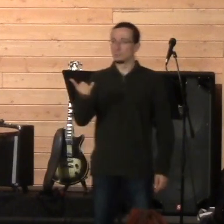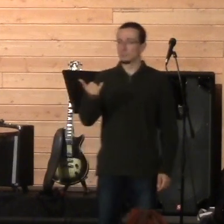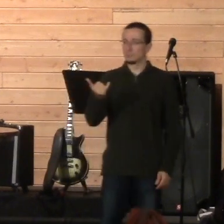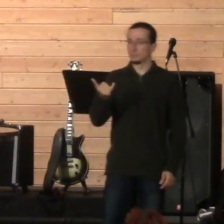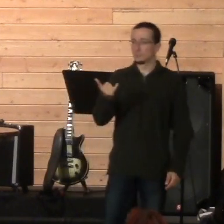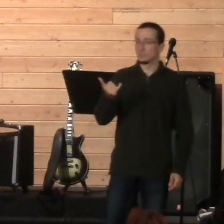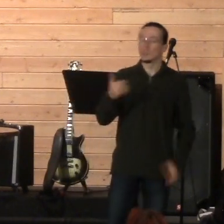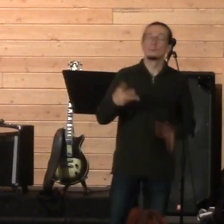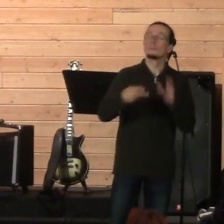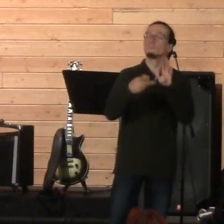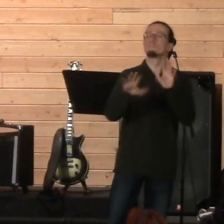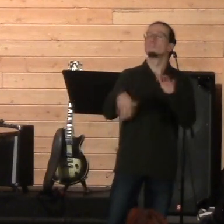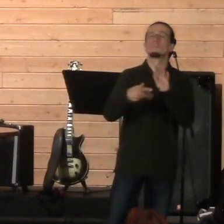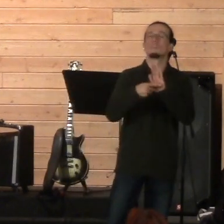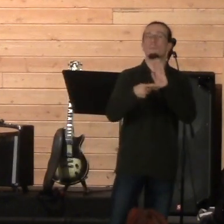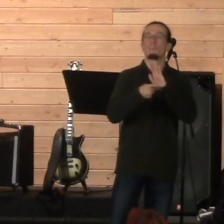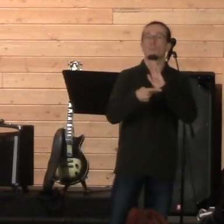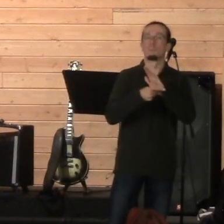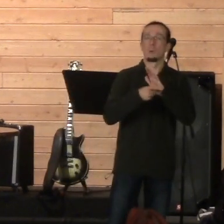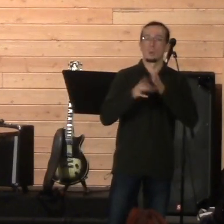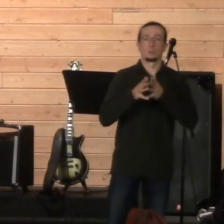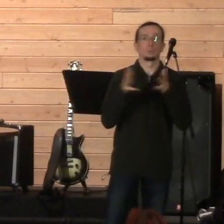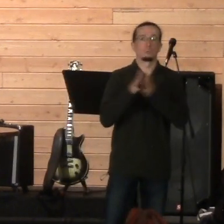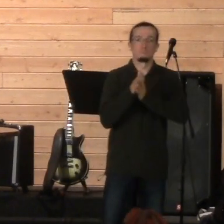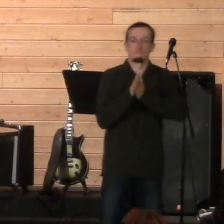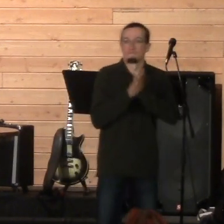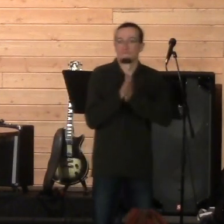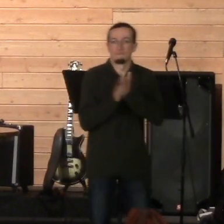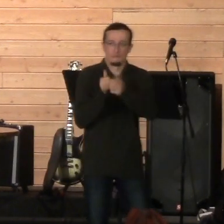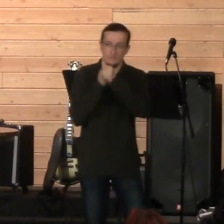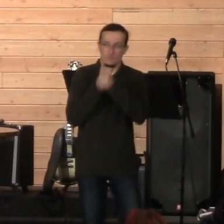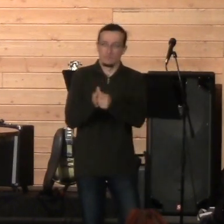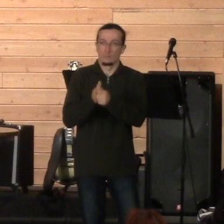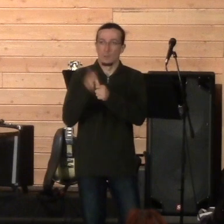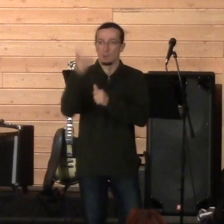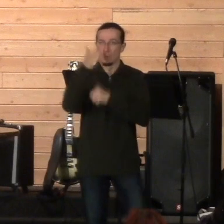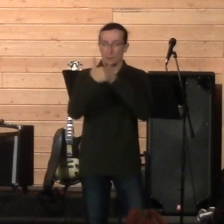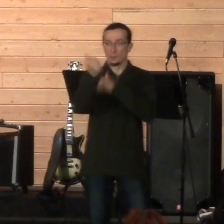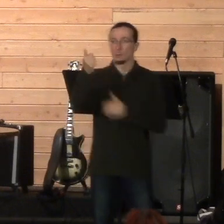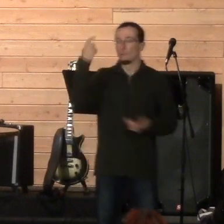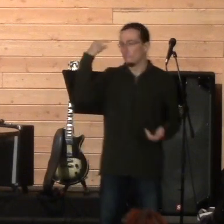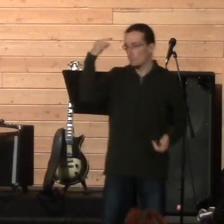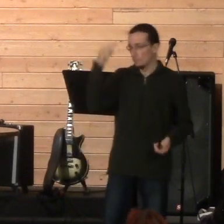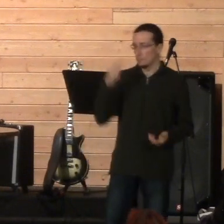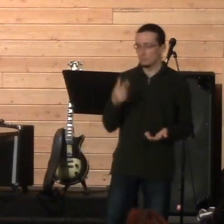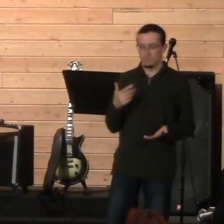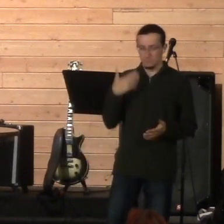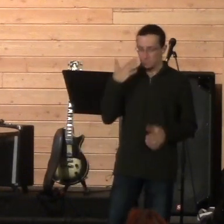Why was Paul this motivated to follow the call?